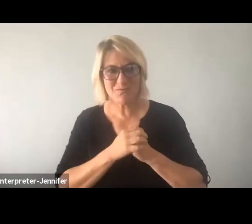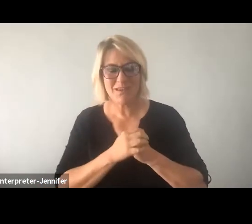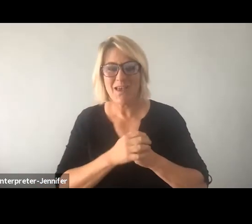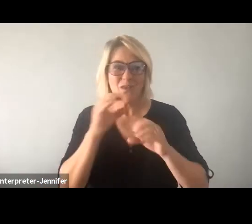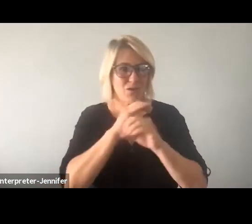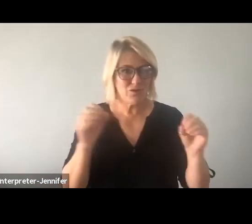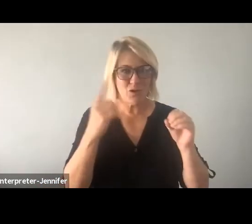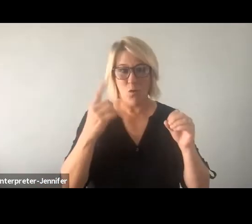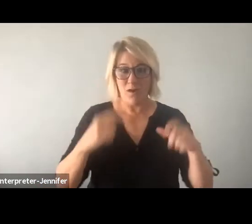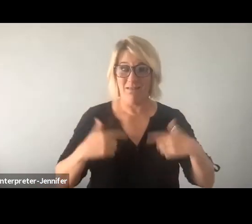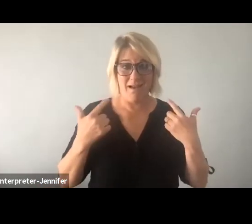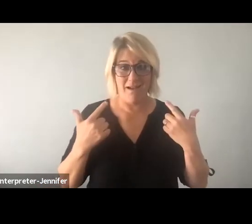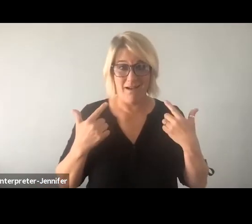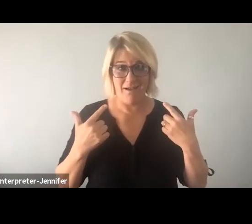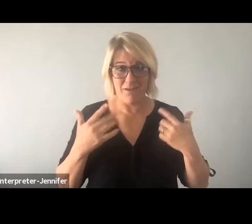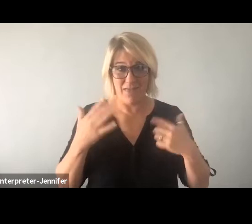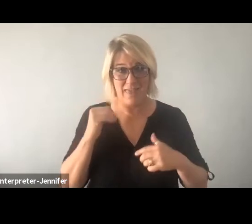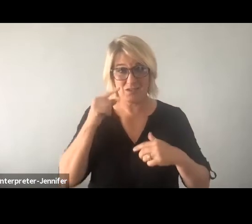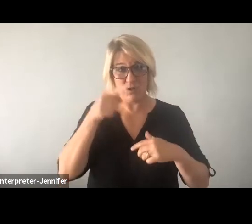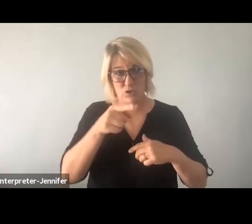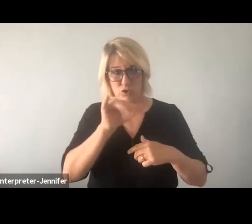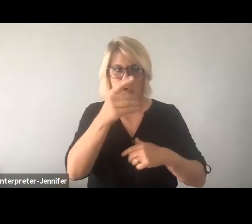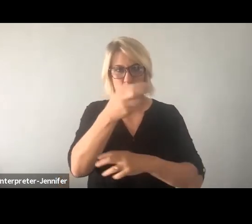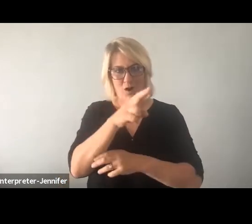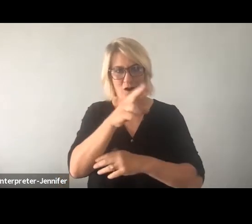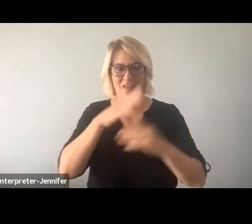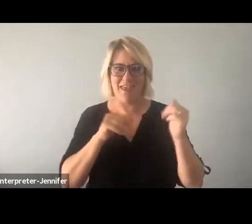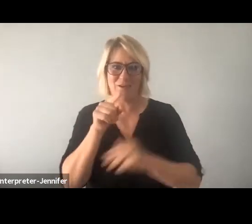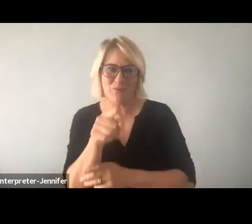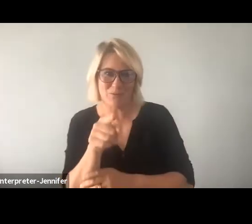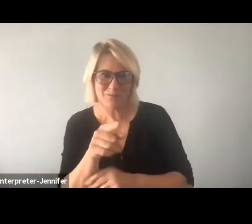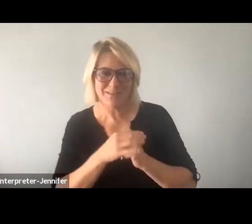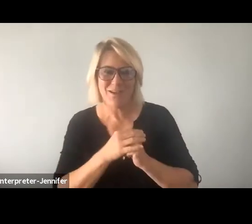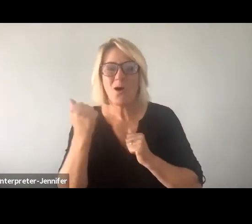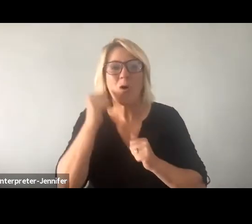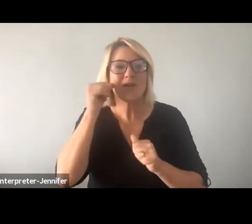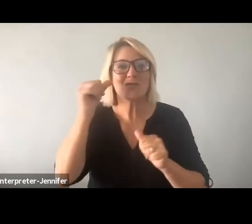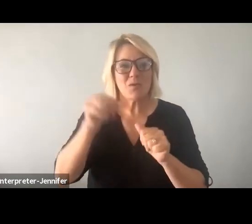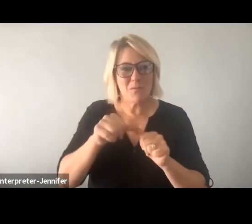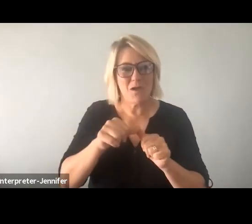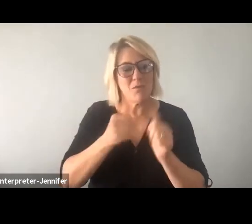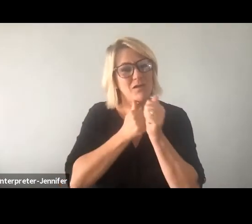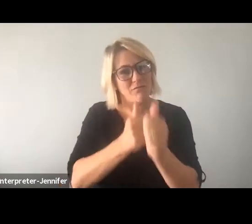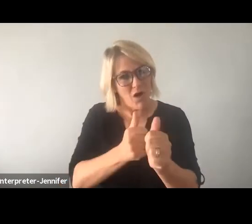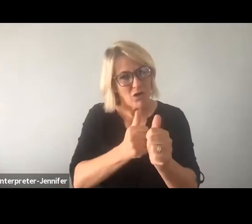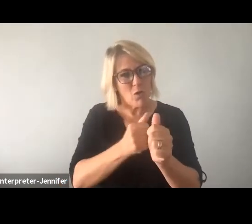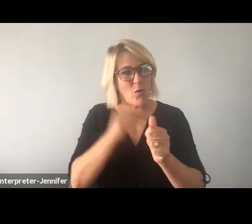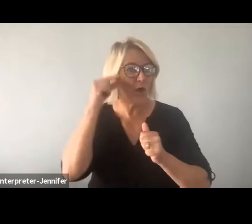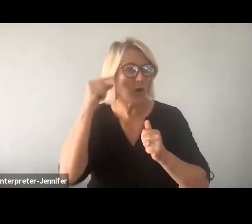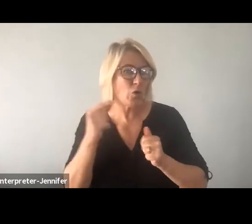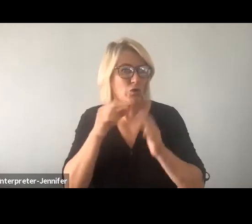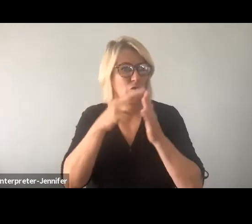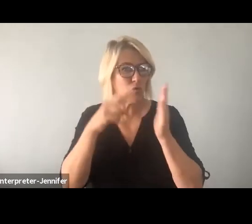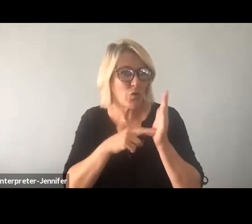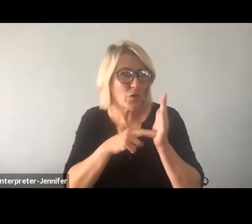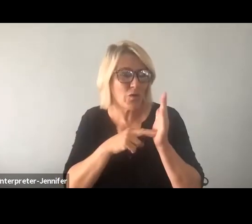one alive that's youer than you. Now, always remember to follow the golden rule and